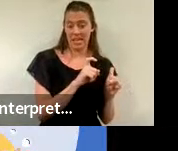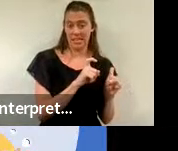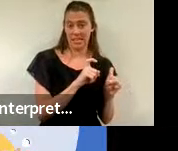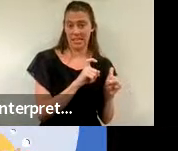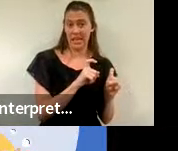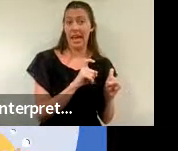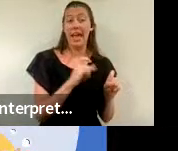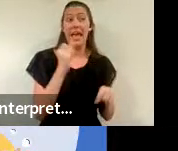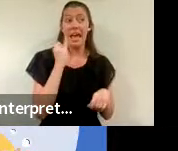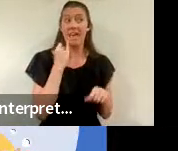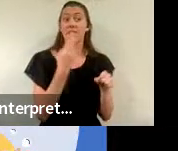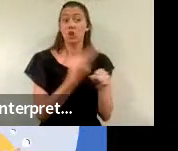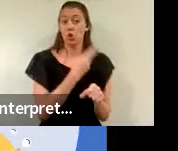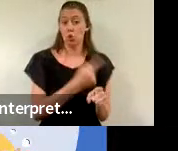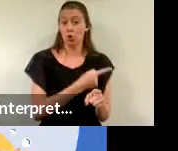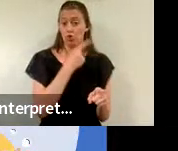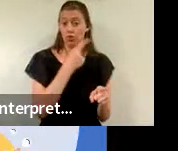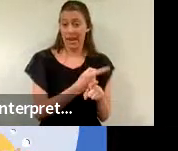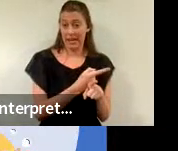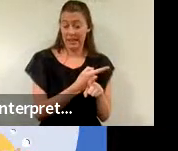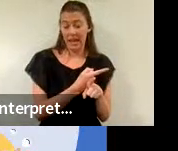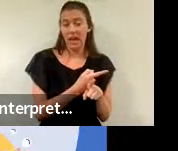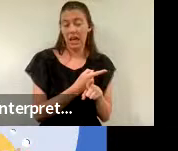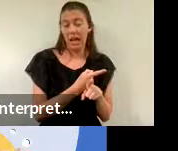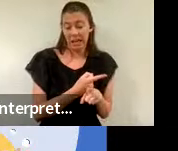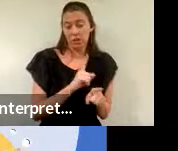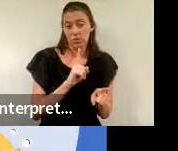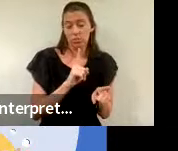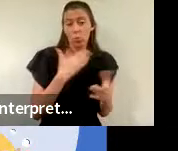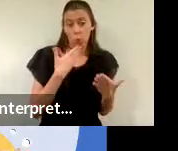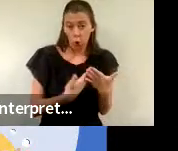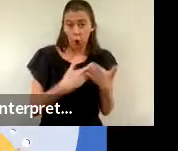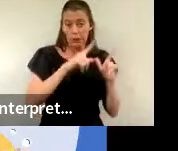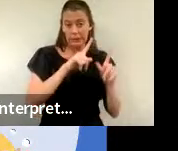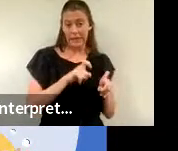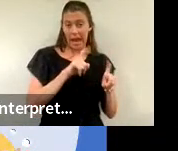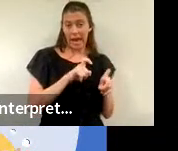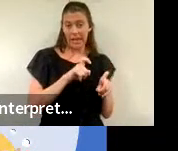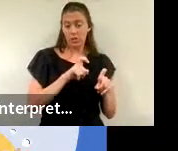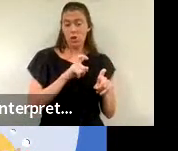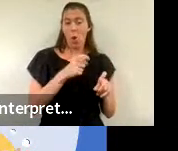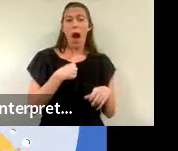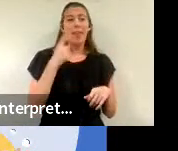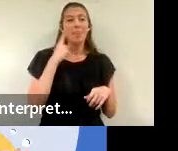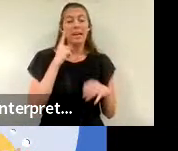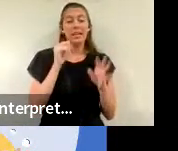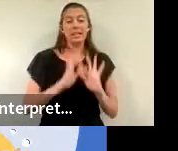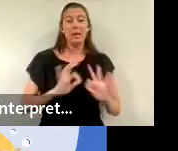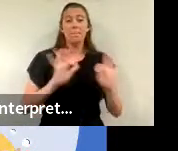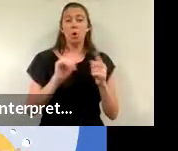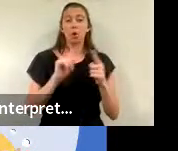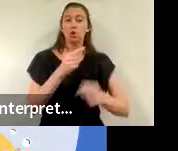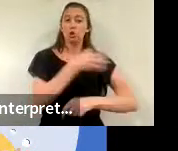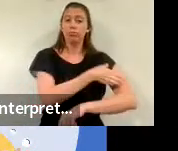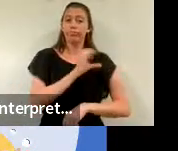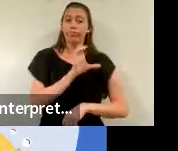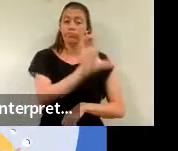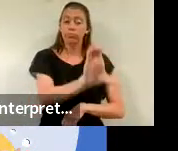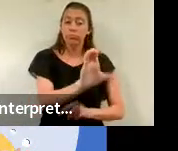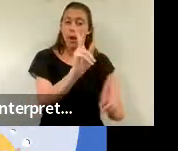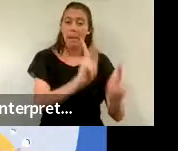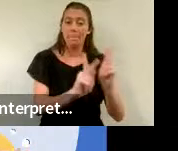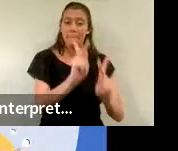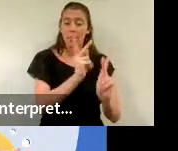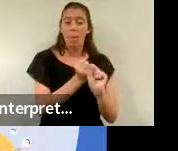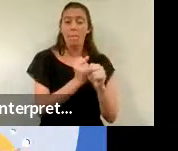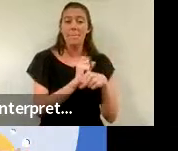is used in the way that is meant to be used. So I think we need to empower people to have the information they need to understand